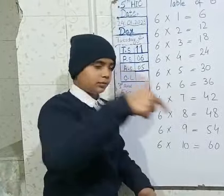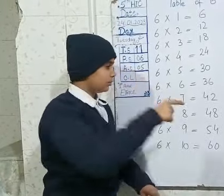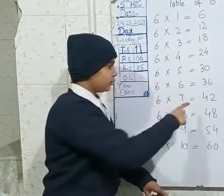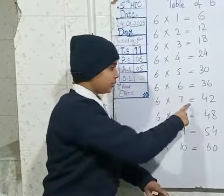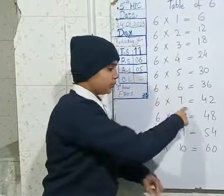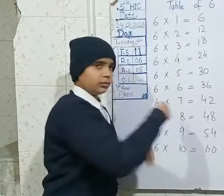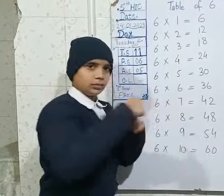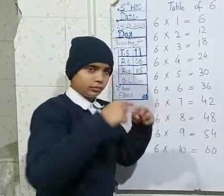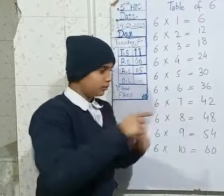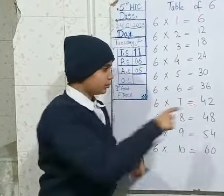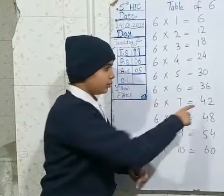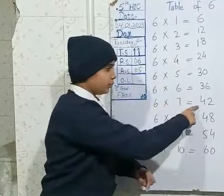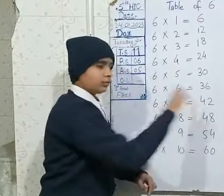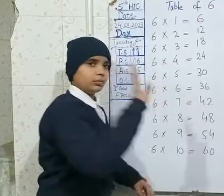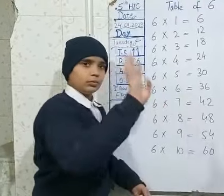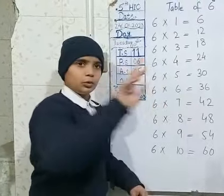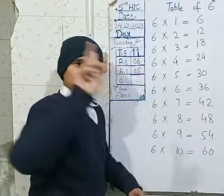7s are 42.